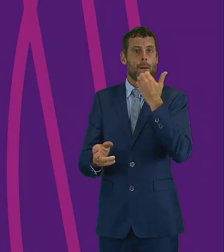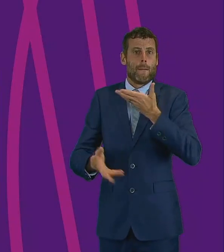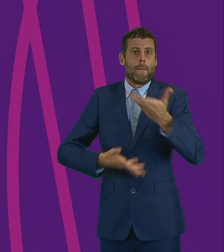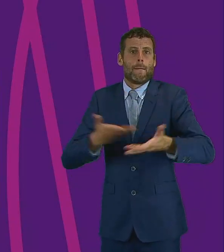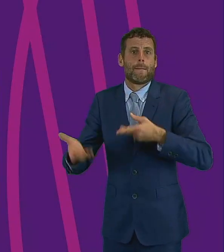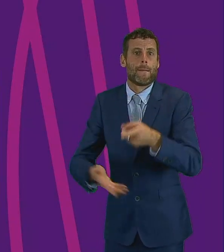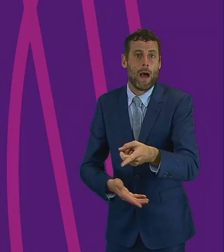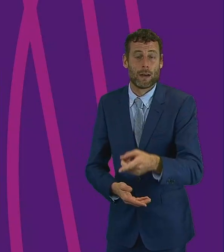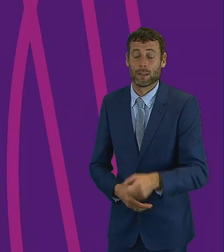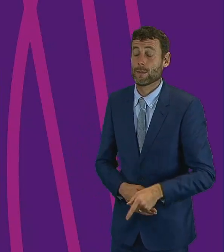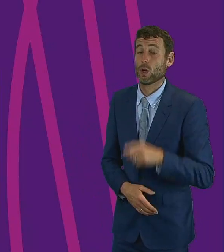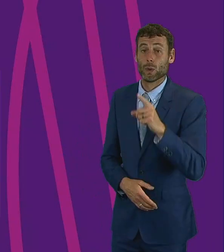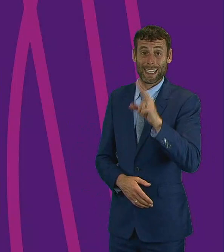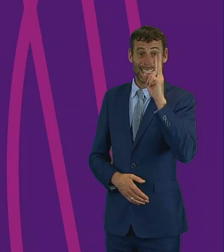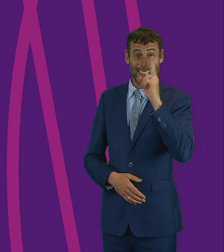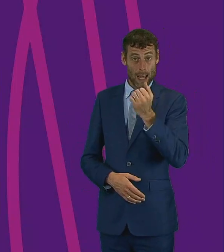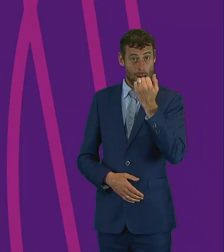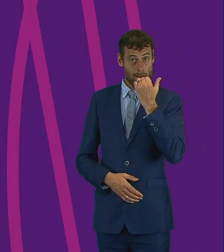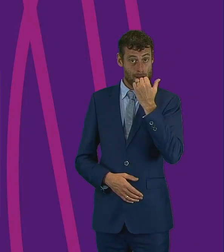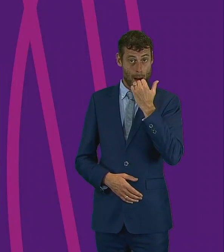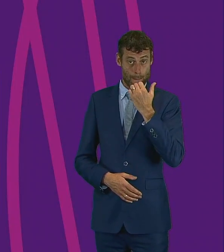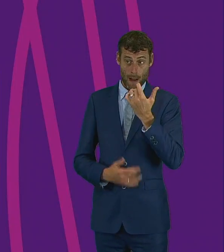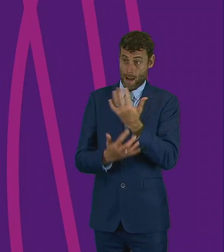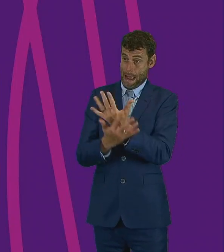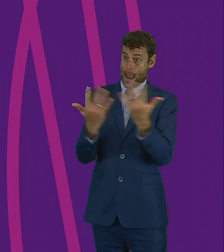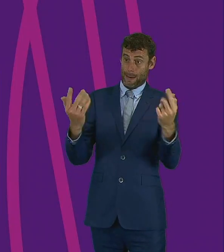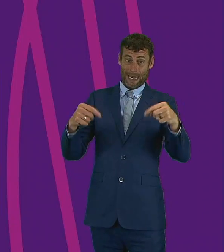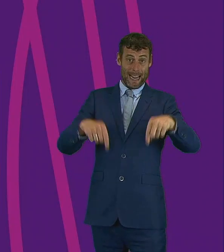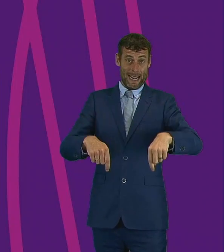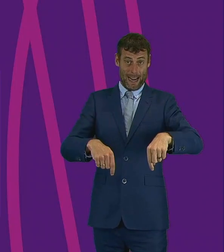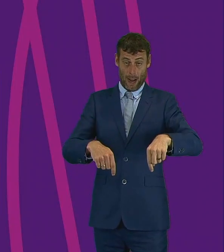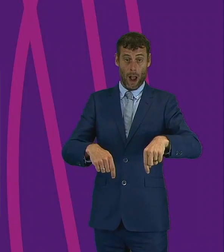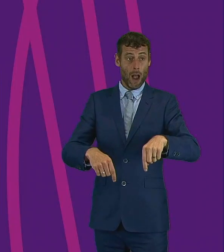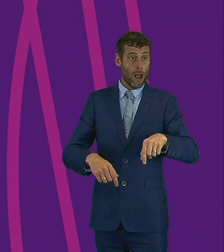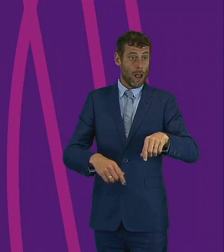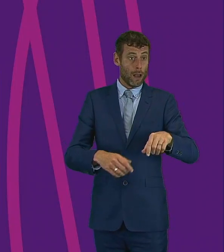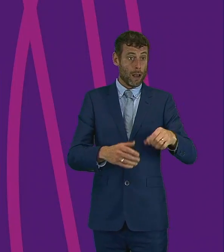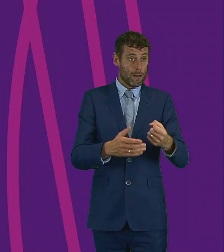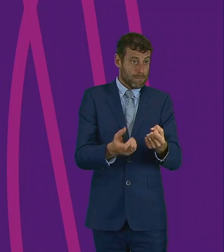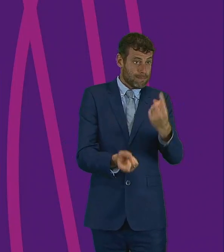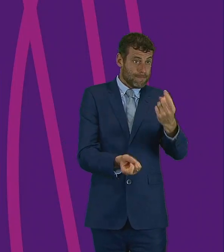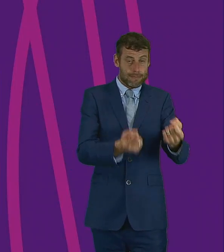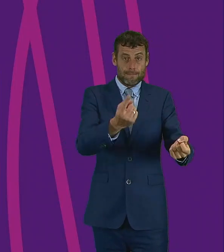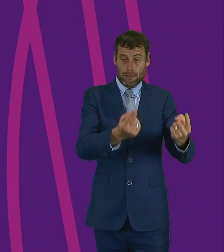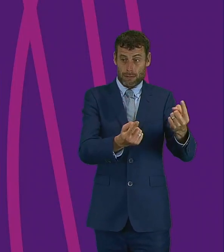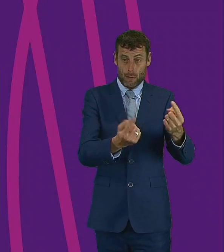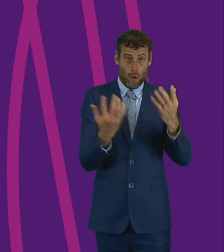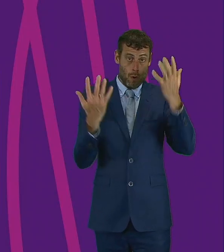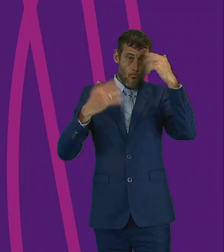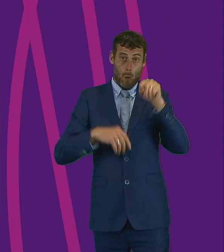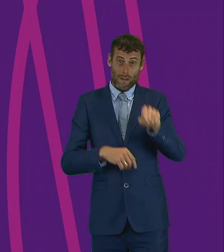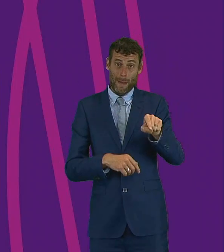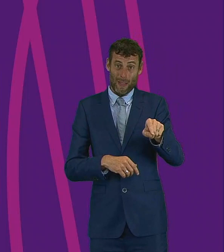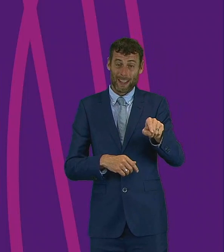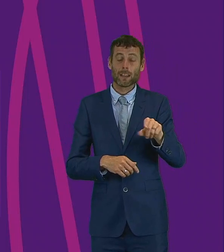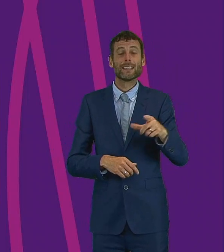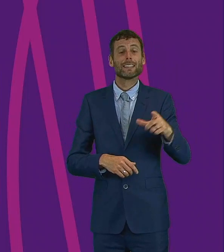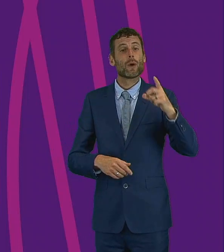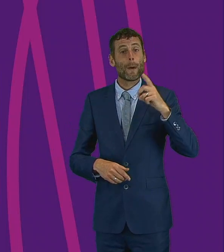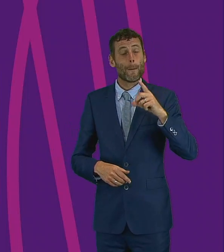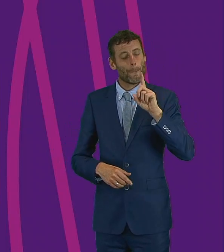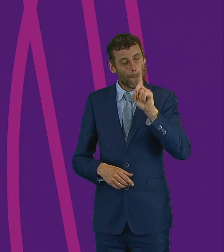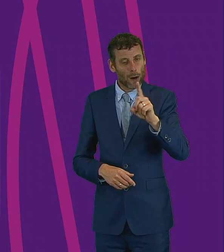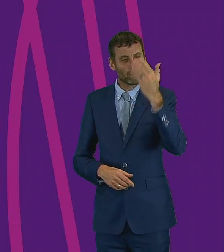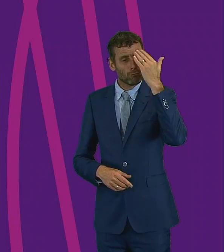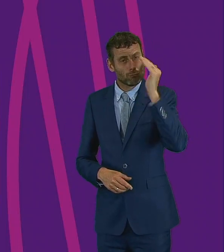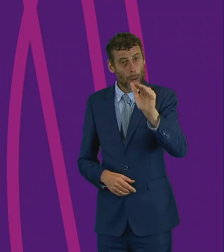in common with many countries, are causing concern again, I come back to this point that we are still at a positivity rate,